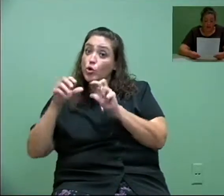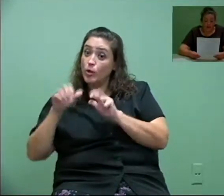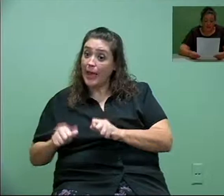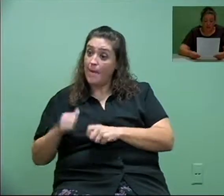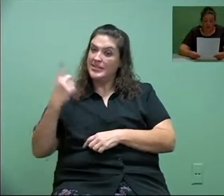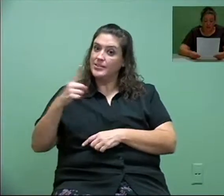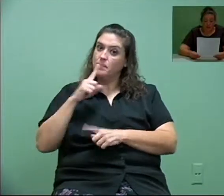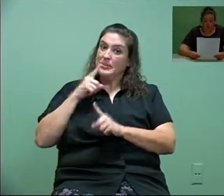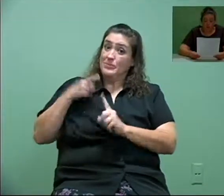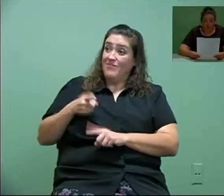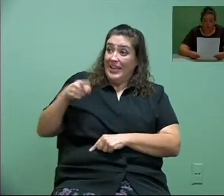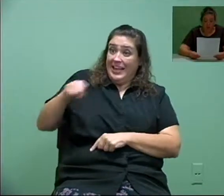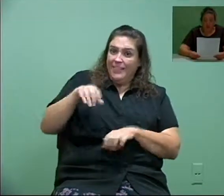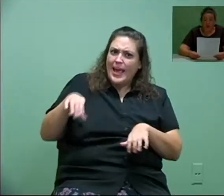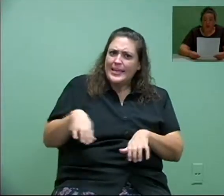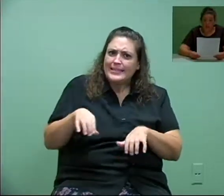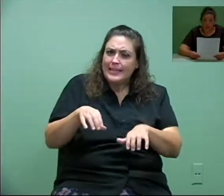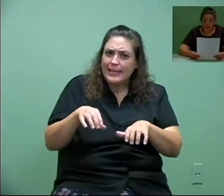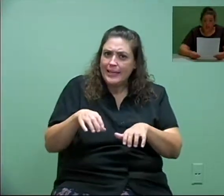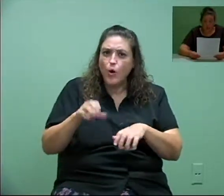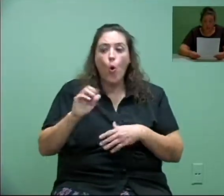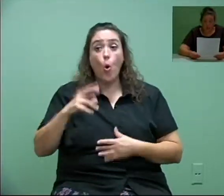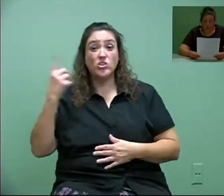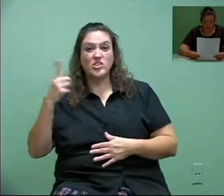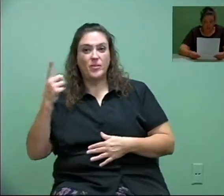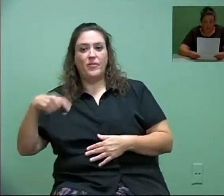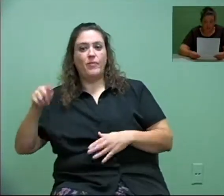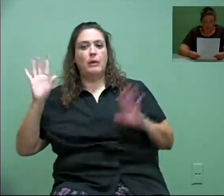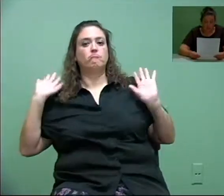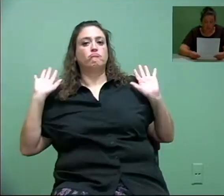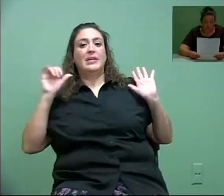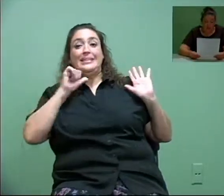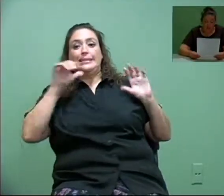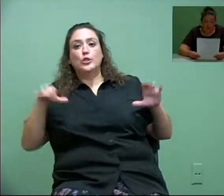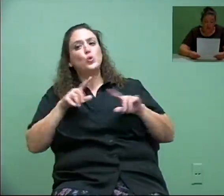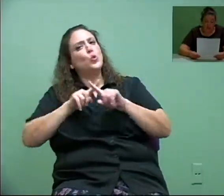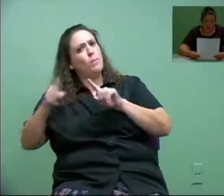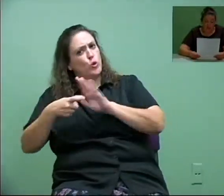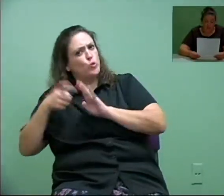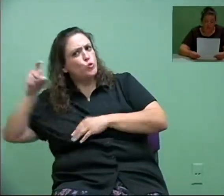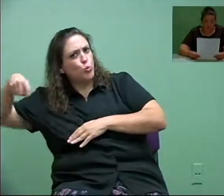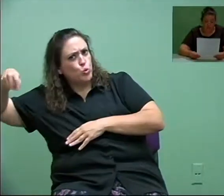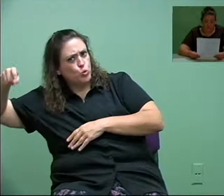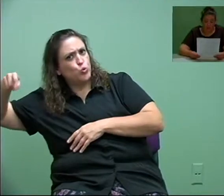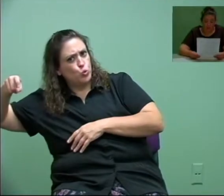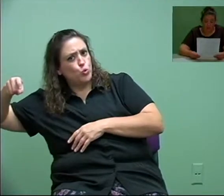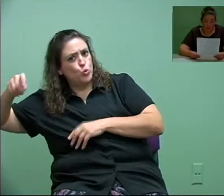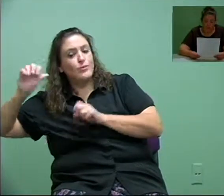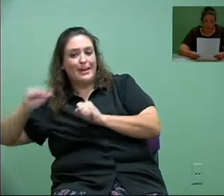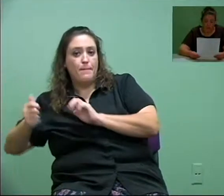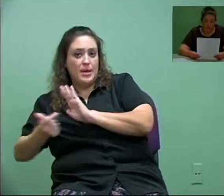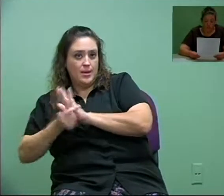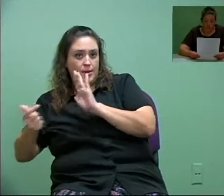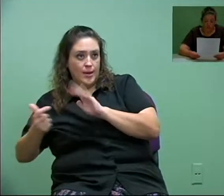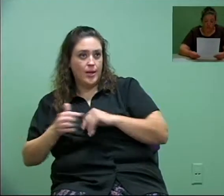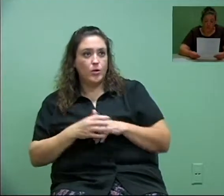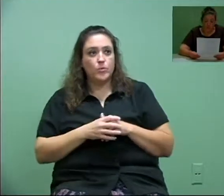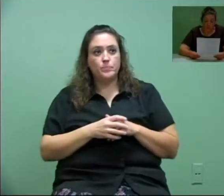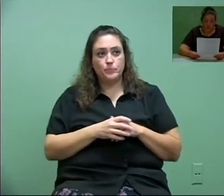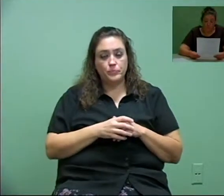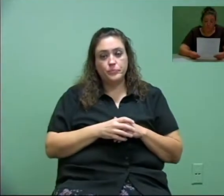An act is a voluntary movement of the body, and it can include speech. As to the mental state requirement,